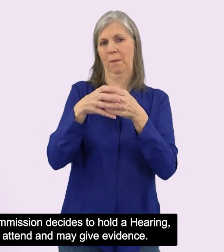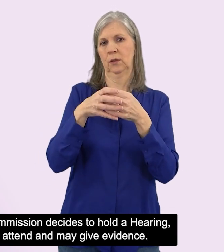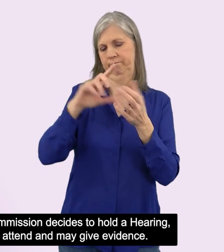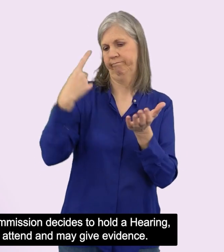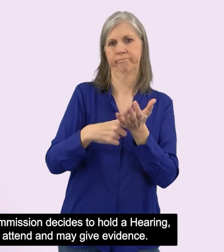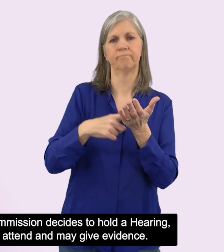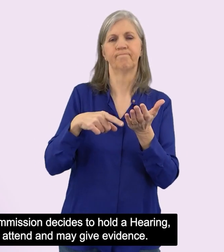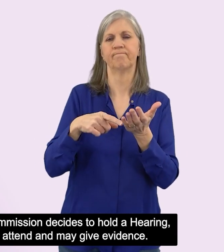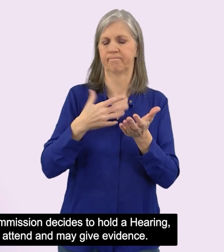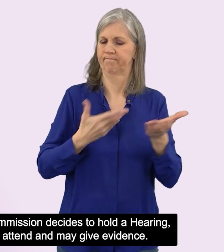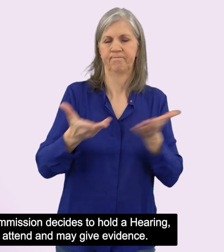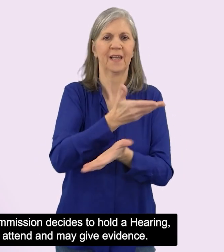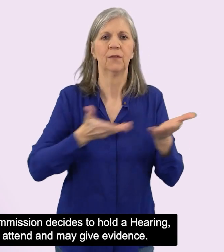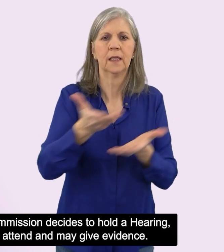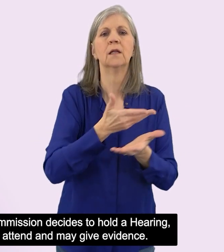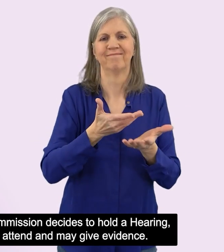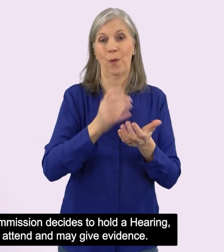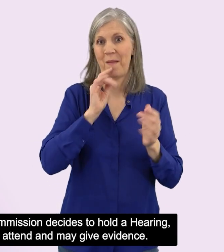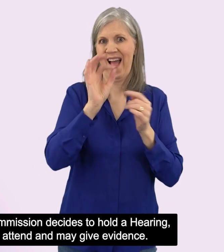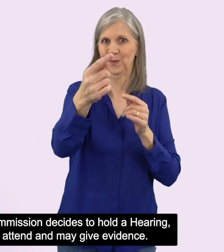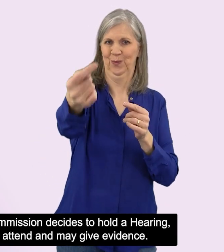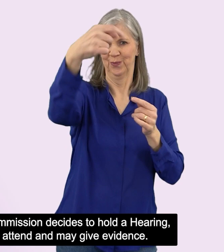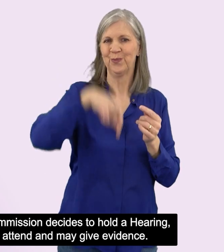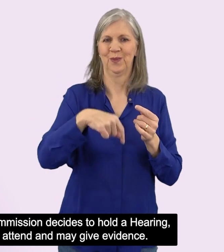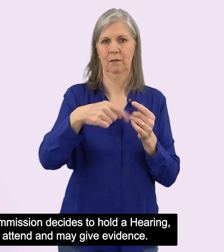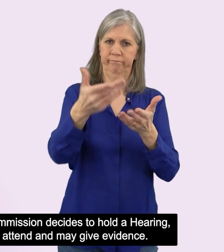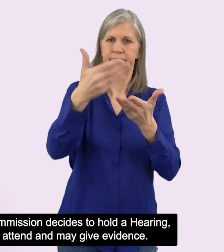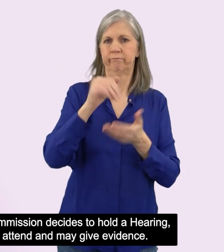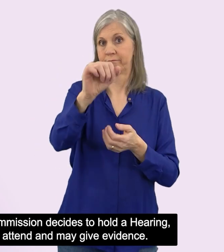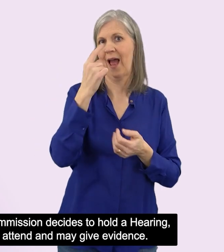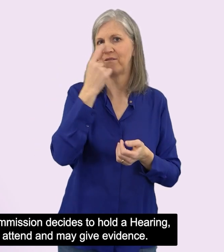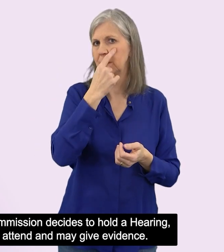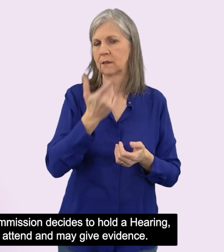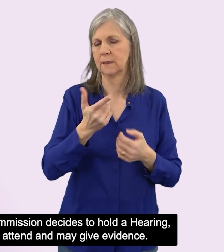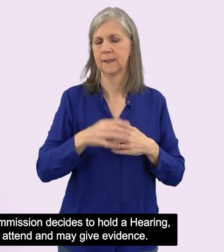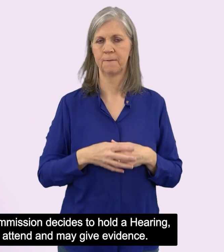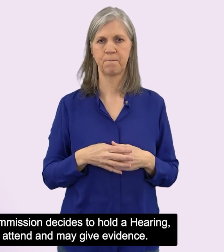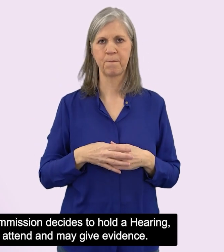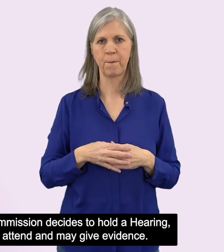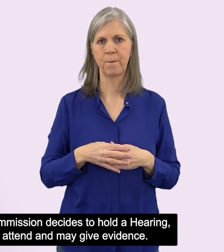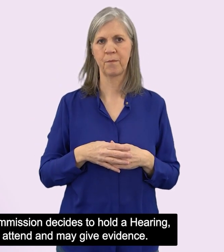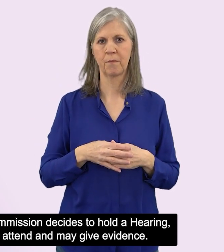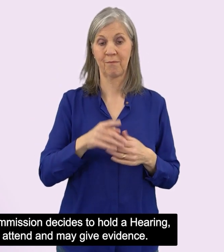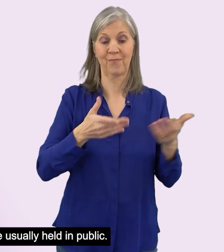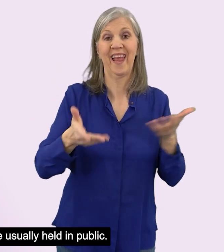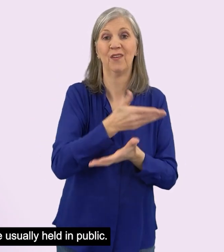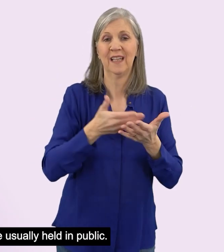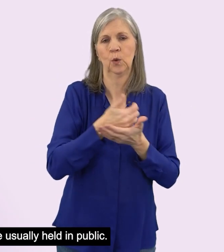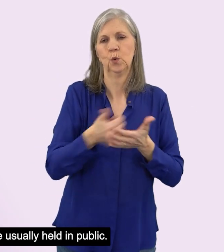13.2. If the Standards Commission decides to hold a hearing, you may be asked to attend and may give evidence. Hearings